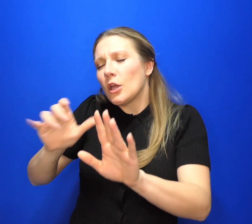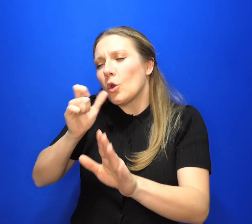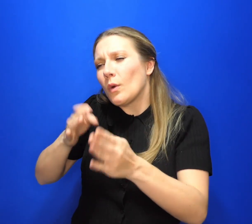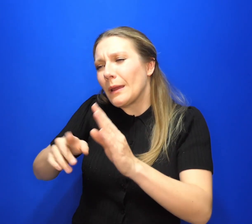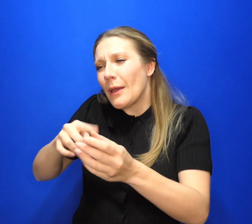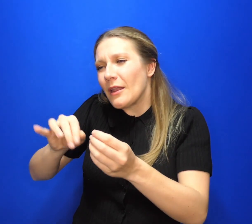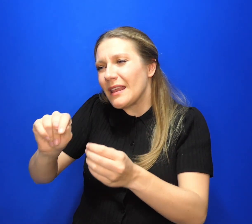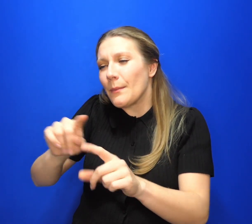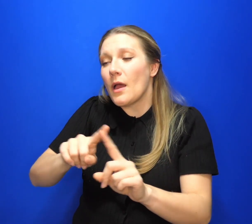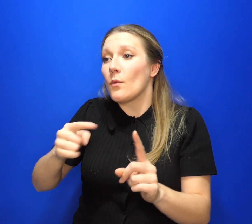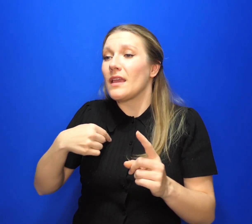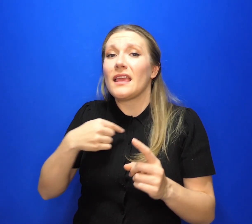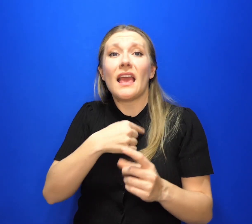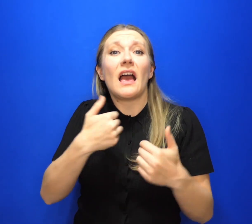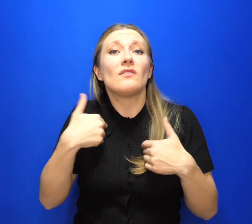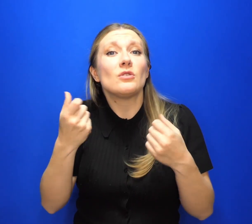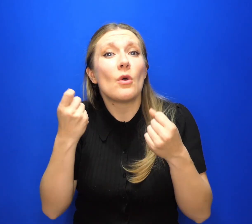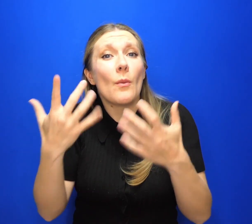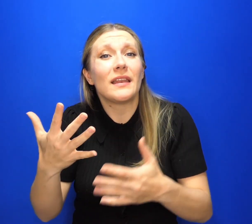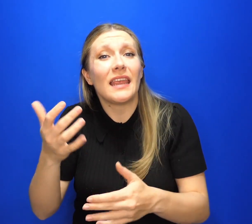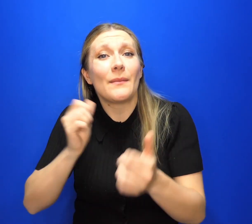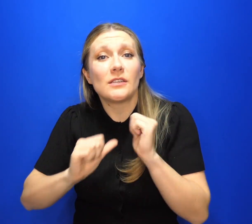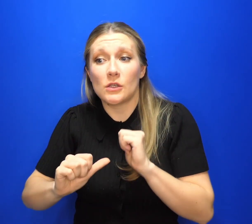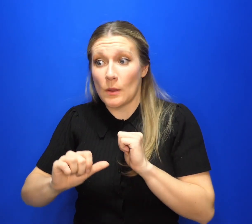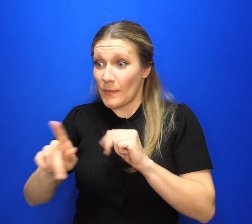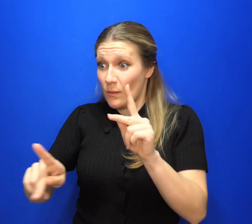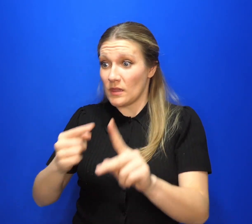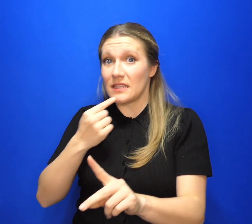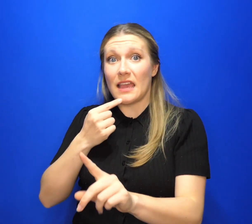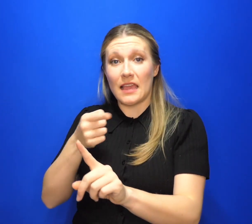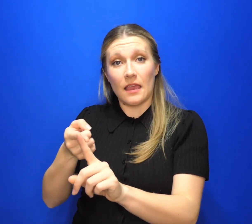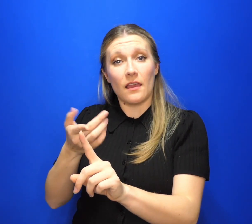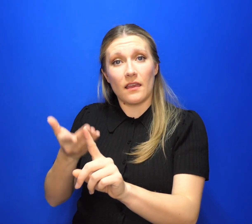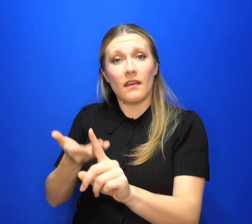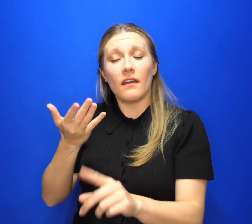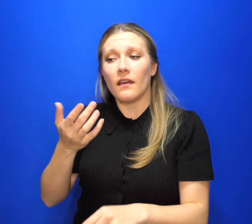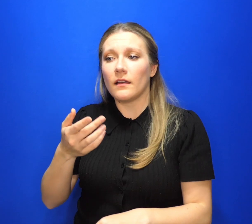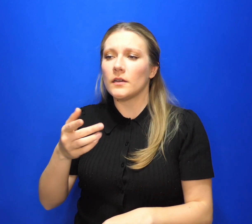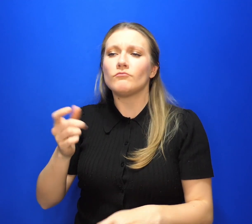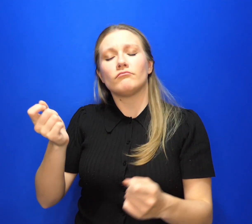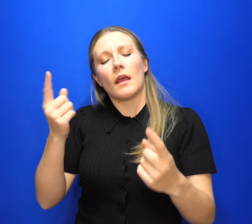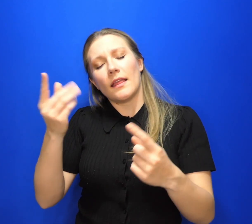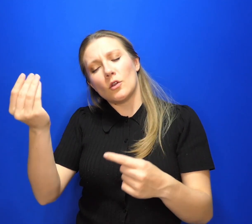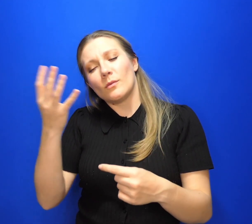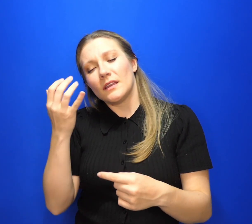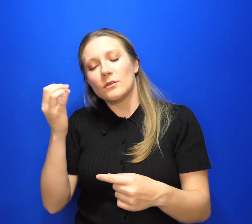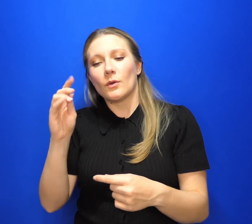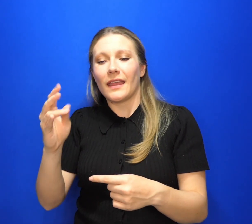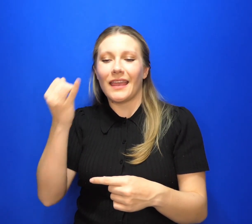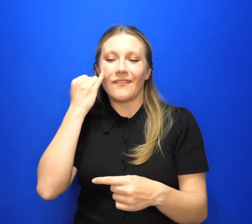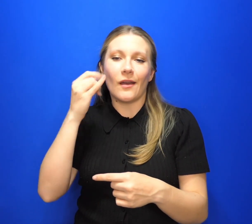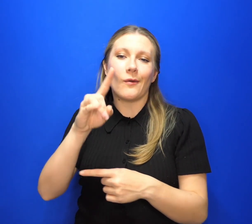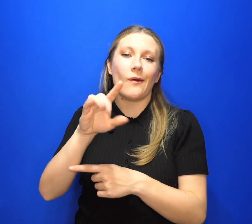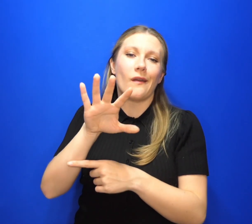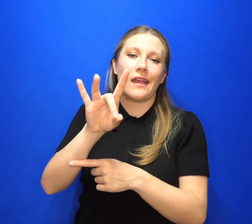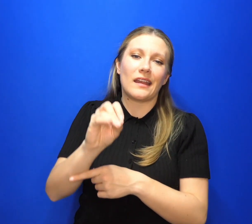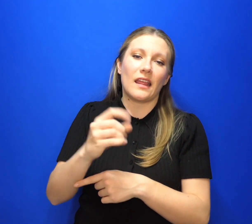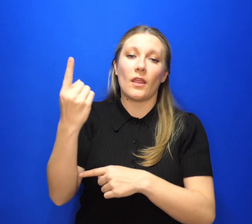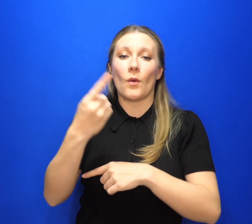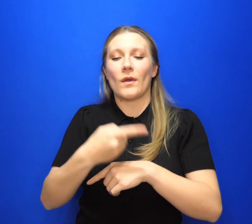many episodes where people say, listen, they told me it was okay if I was up to 180, and then one day it was 190, and I thought,